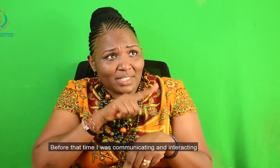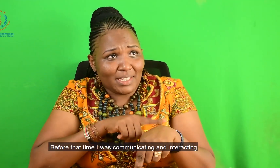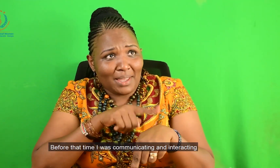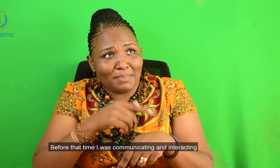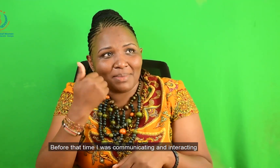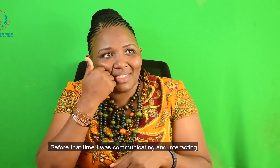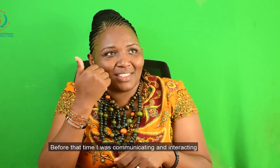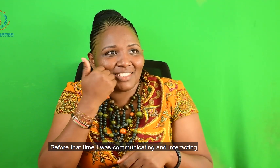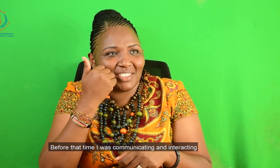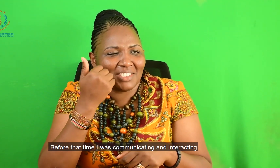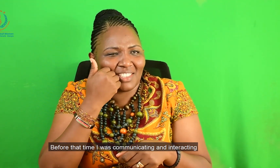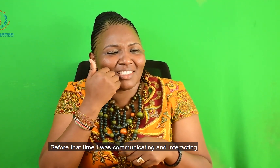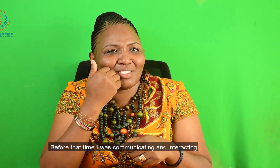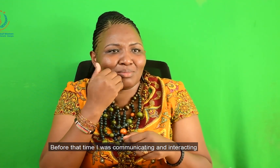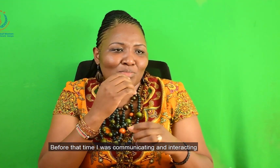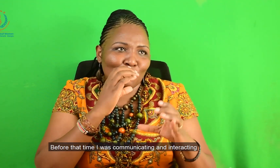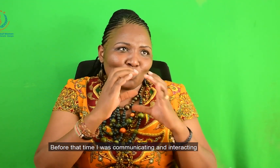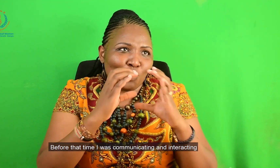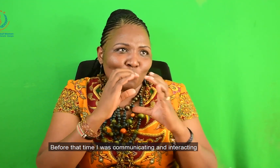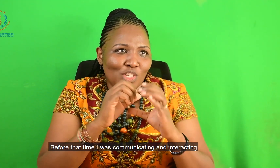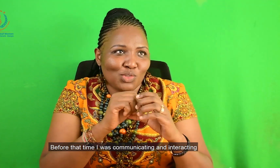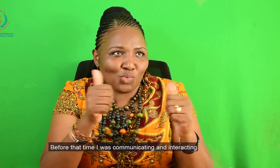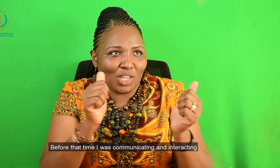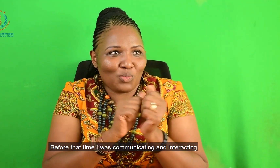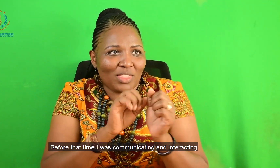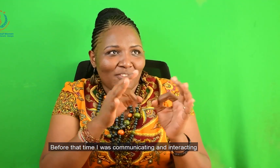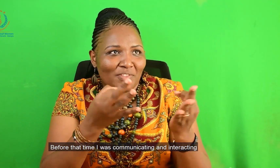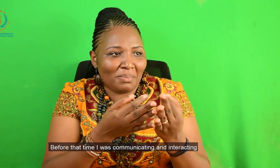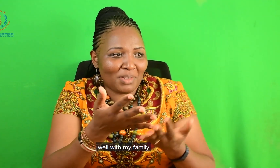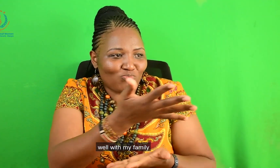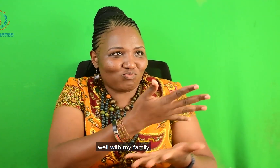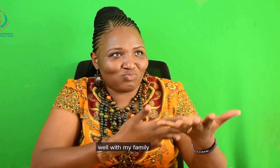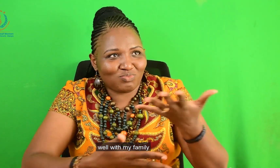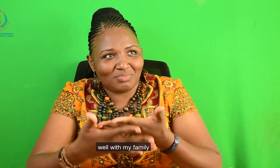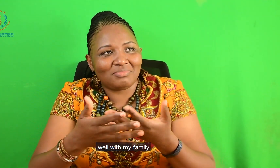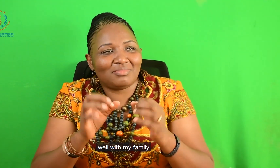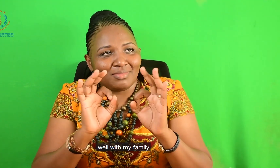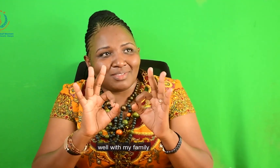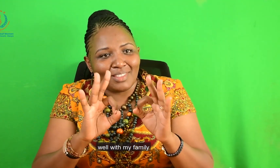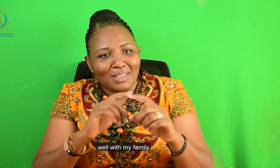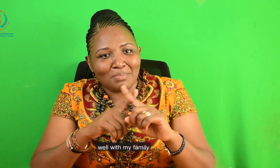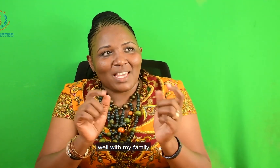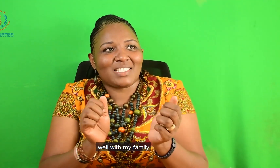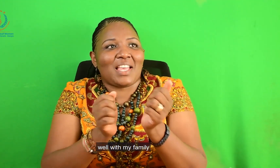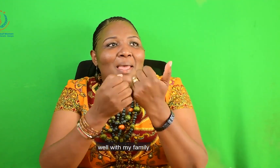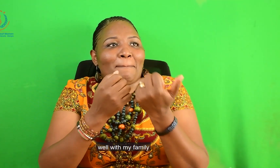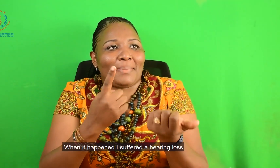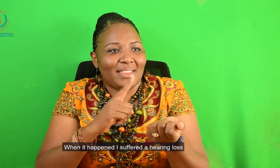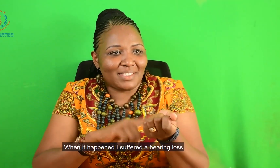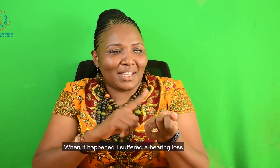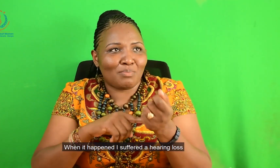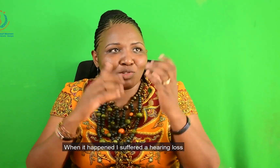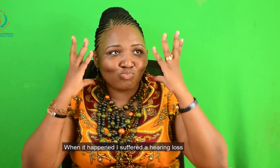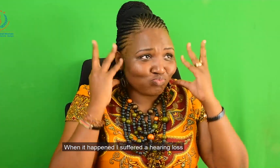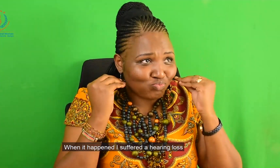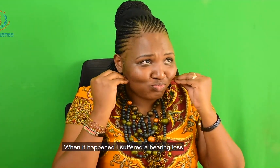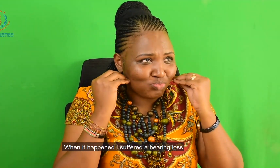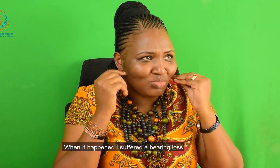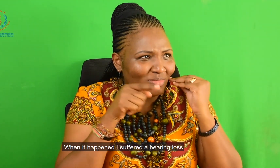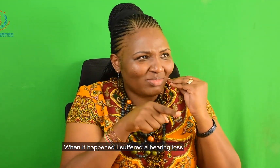And before that time, I was communicating and interacting well with my family. But when it happened, I suffered